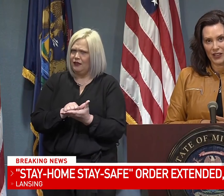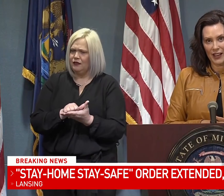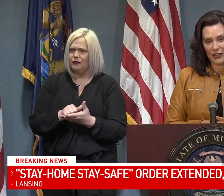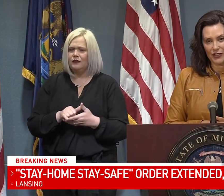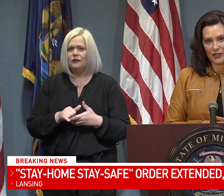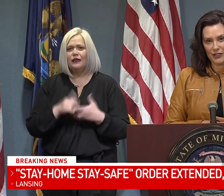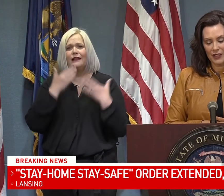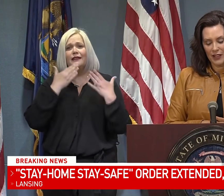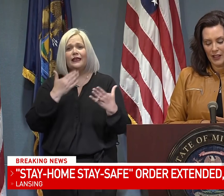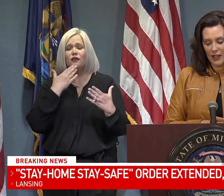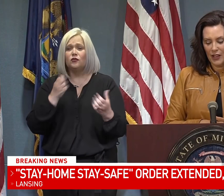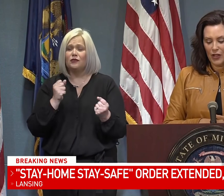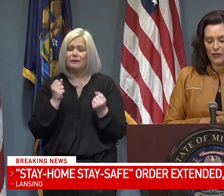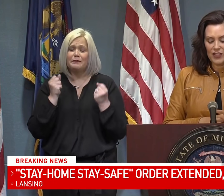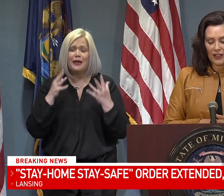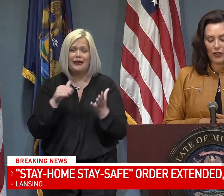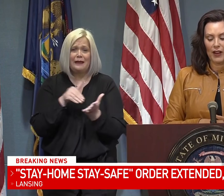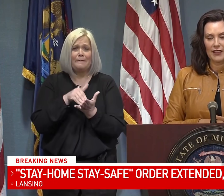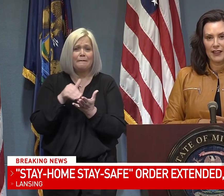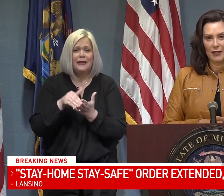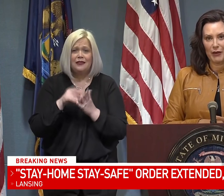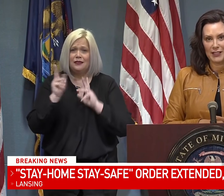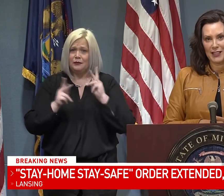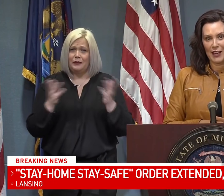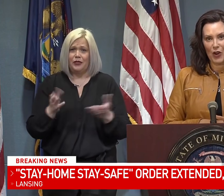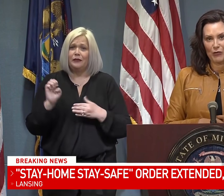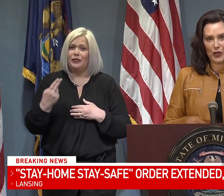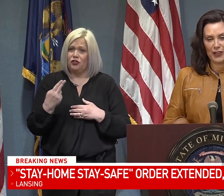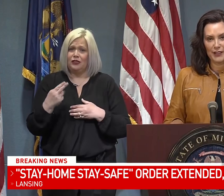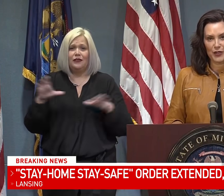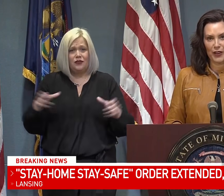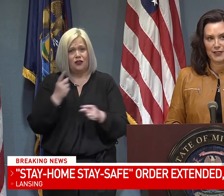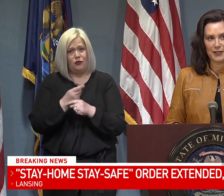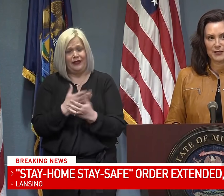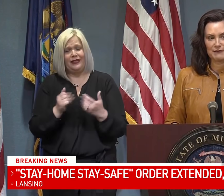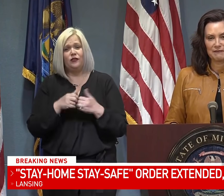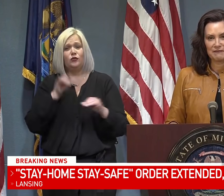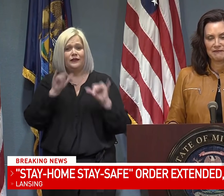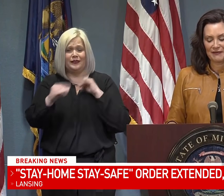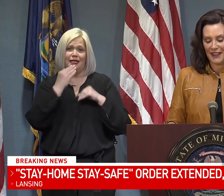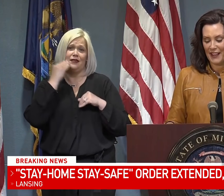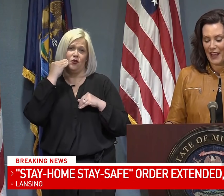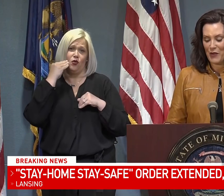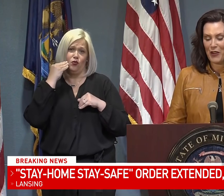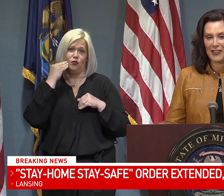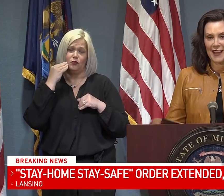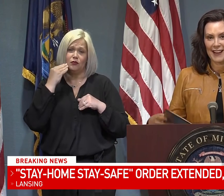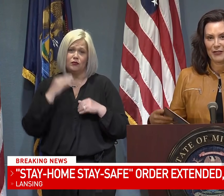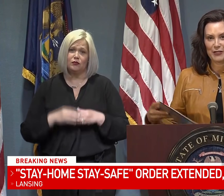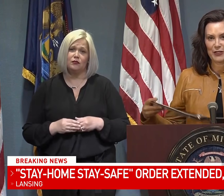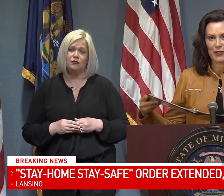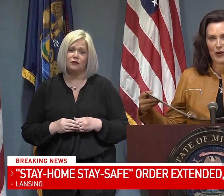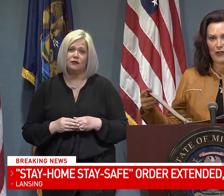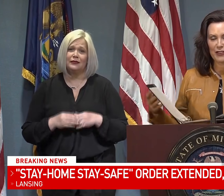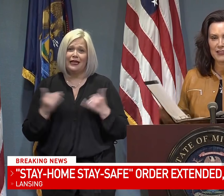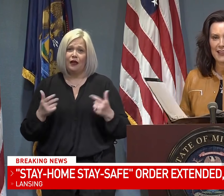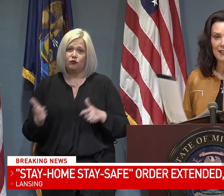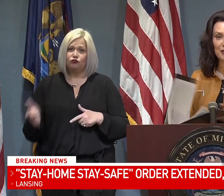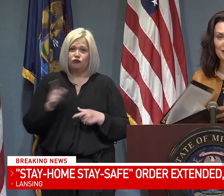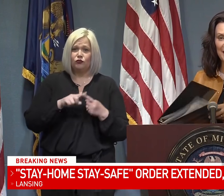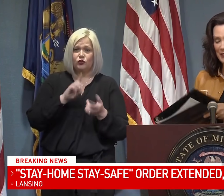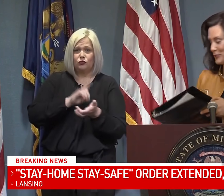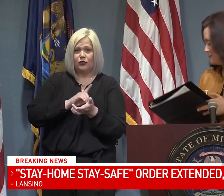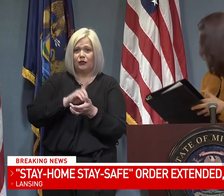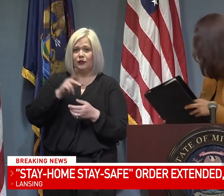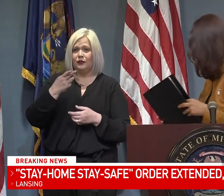of Michiganders who've done the right thing by staying home during this crisis. And with that, I will turn it over to